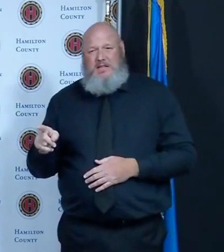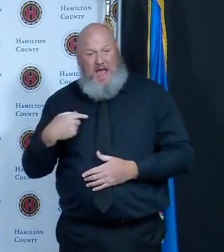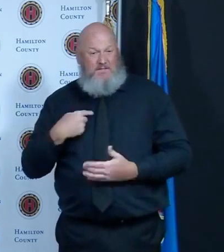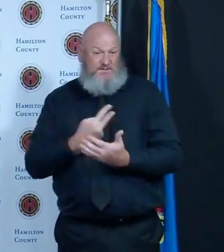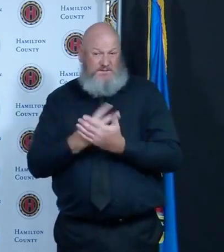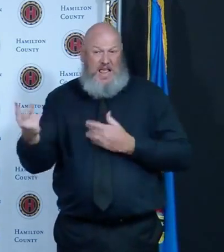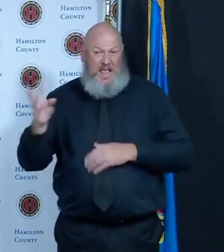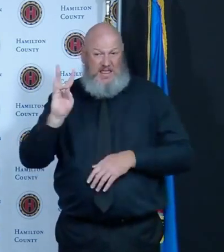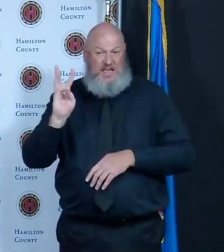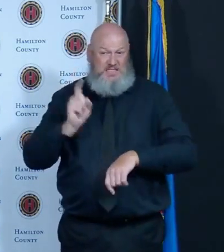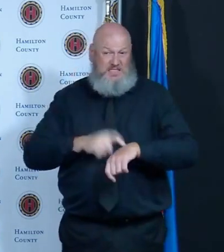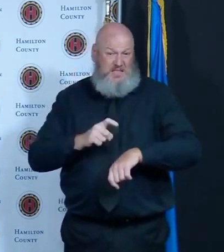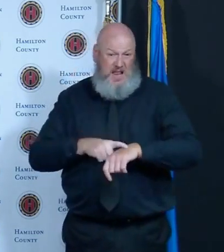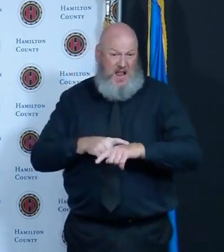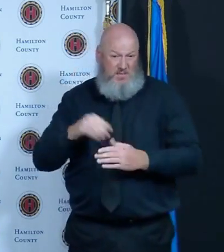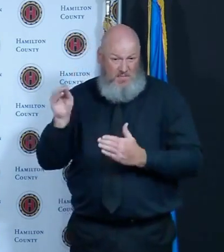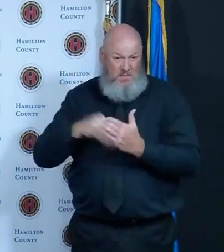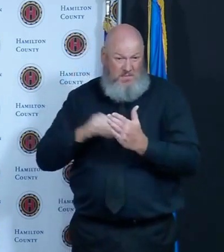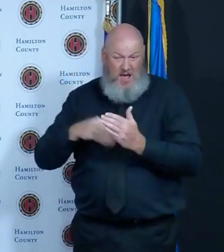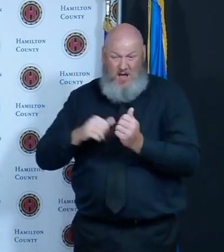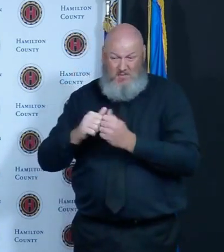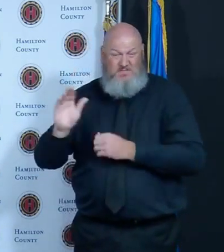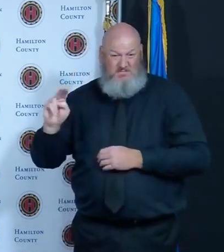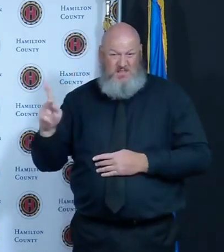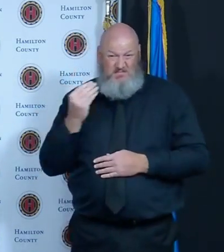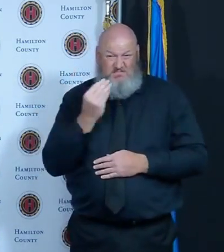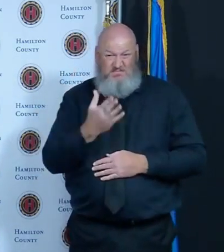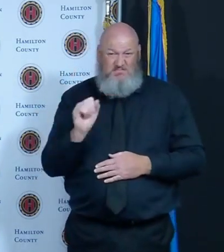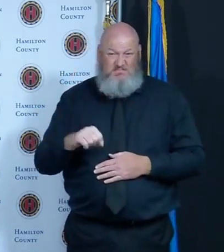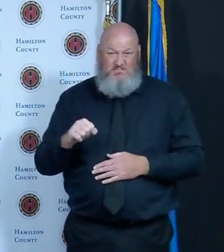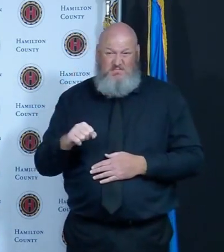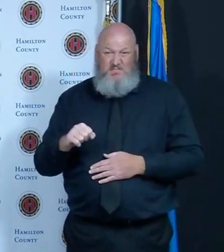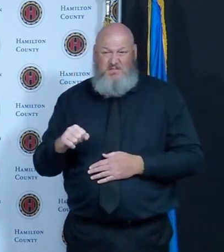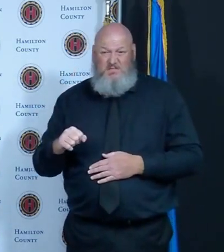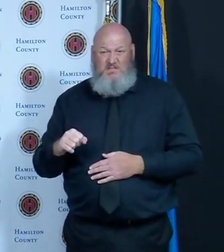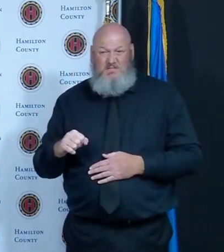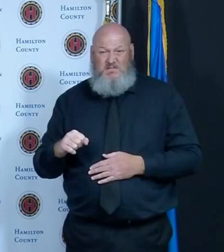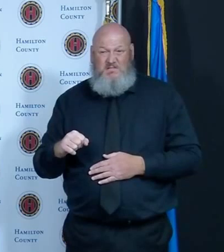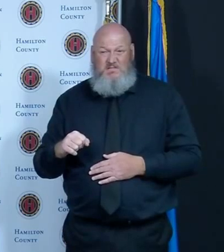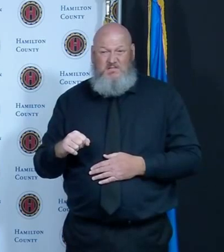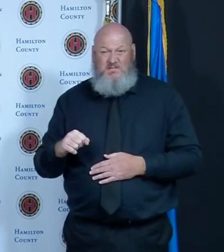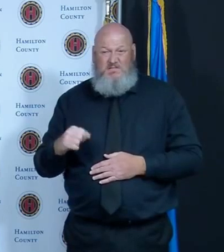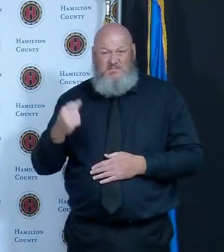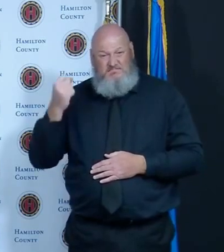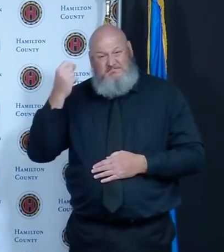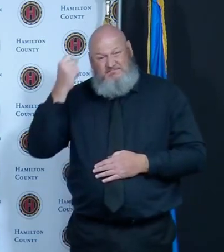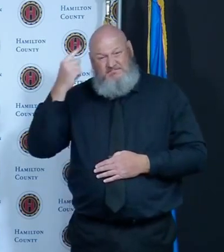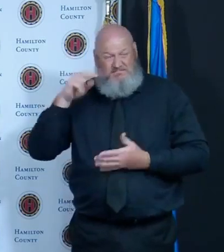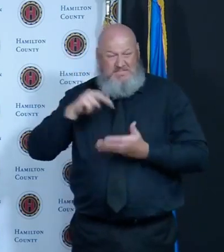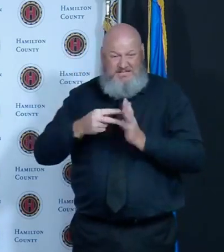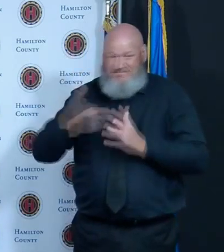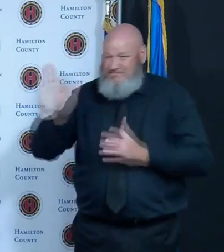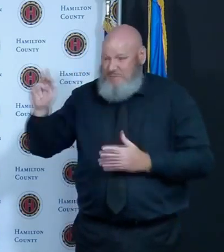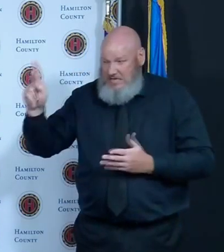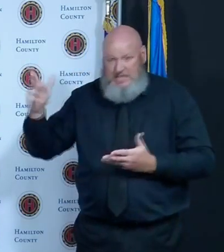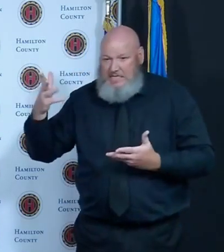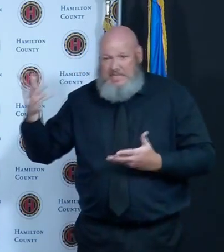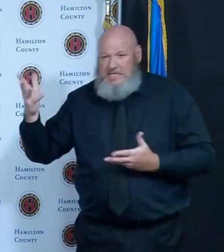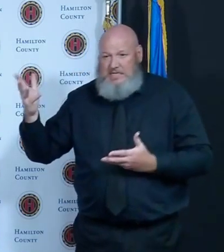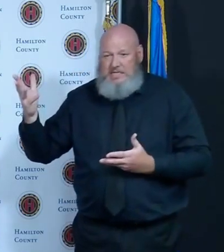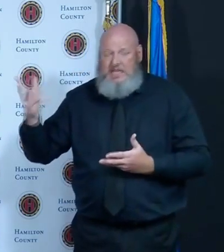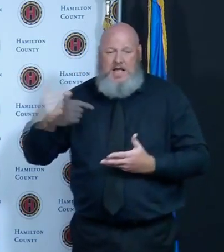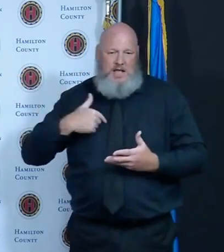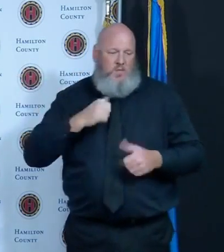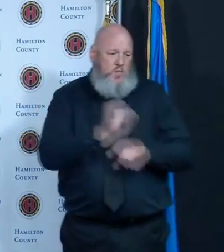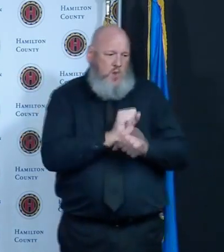across the country looking for assistance during this challenging time. My business partner and I made the decision right away 4 weeks ago to